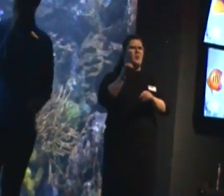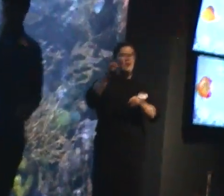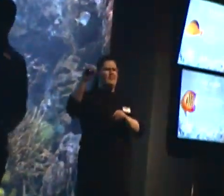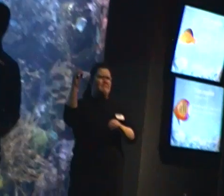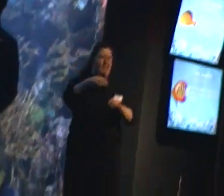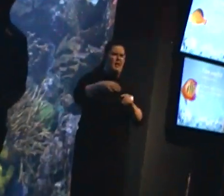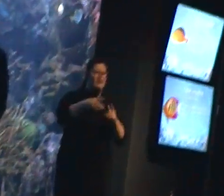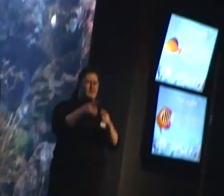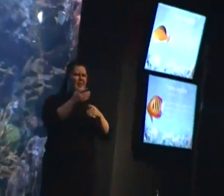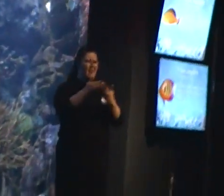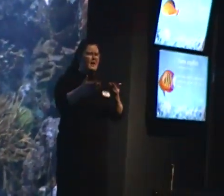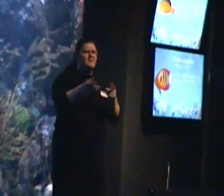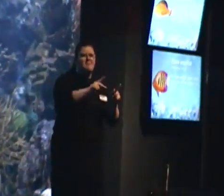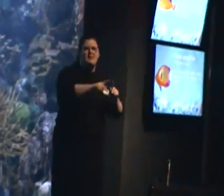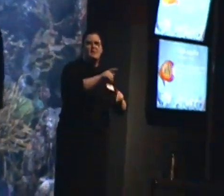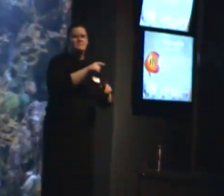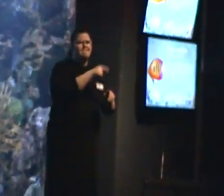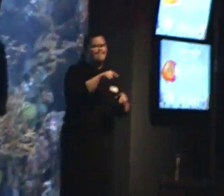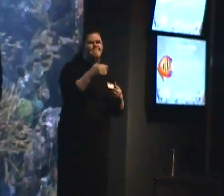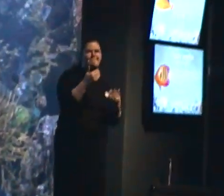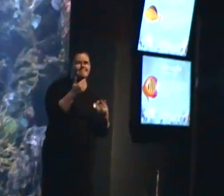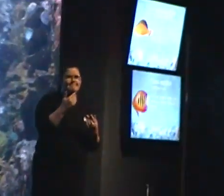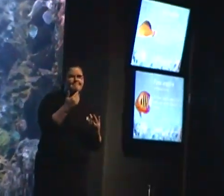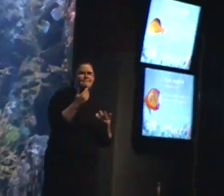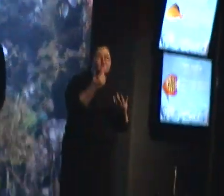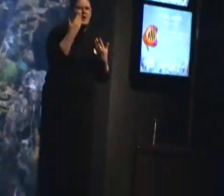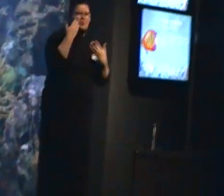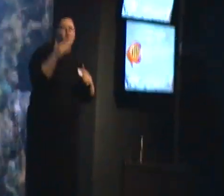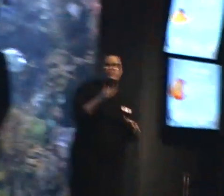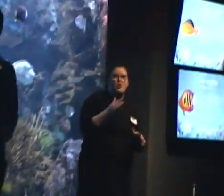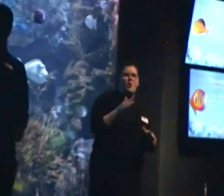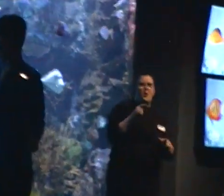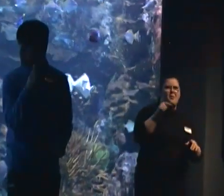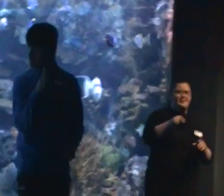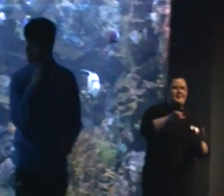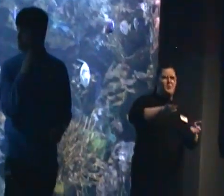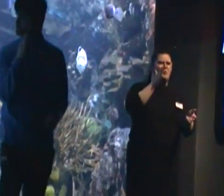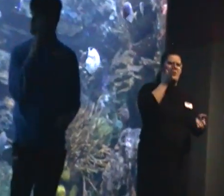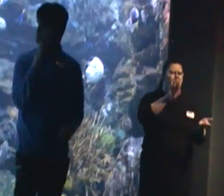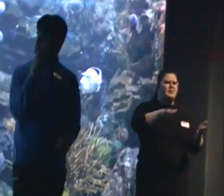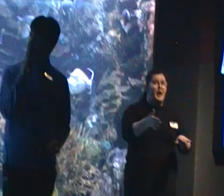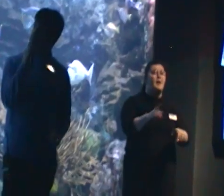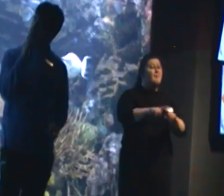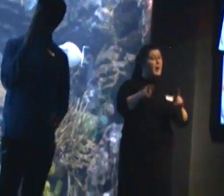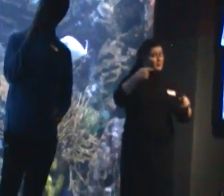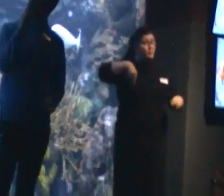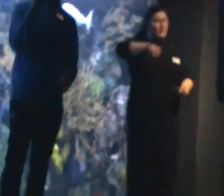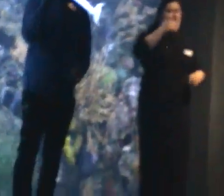because we are self-aware and we are good problem solvers, we should be able to fix the issue.